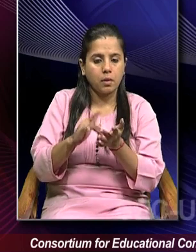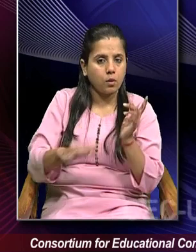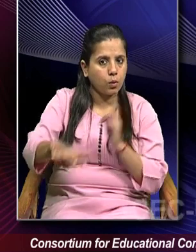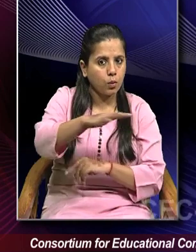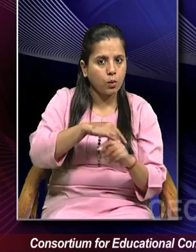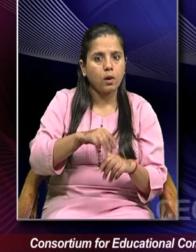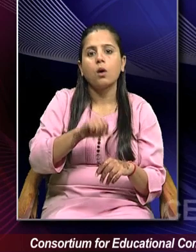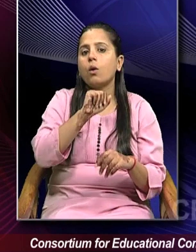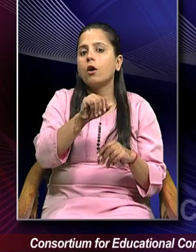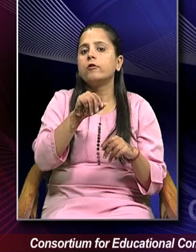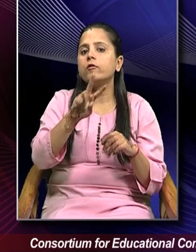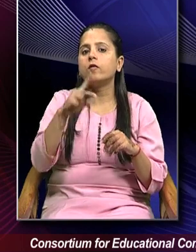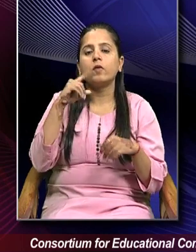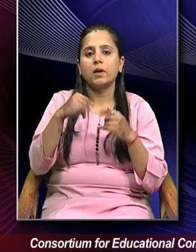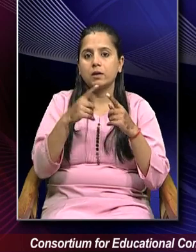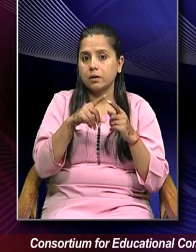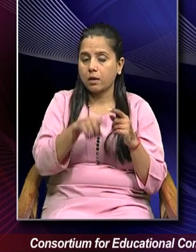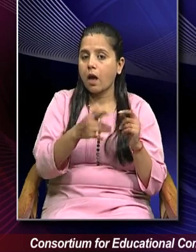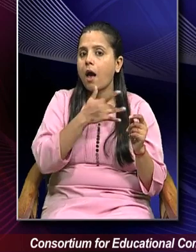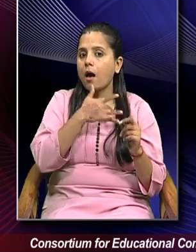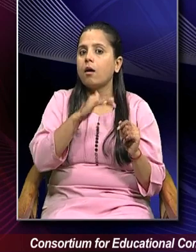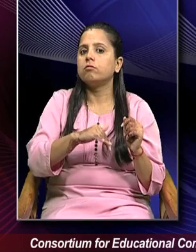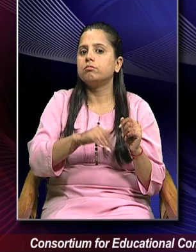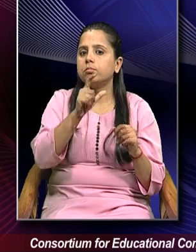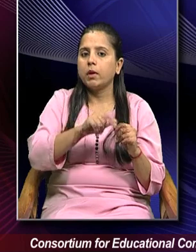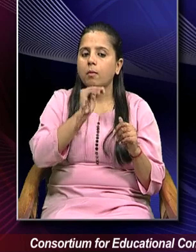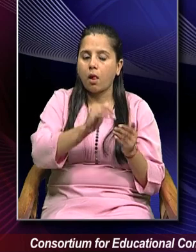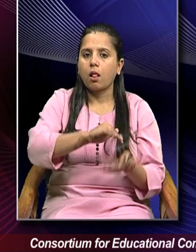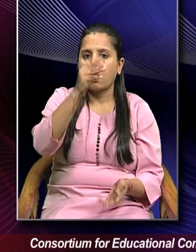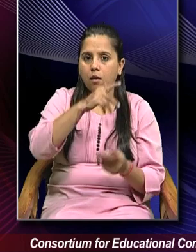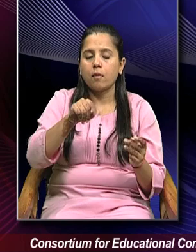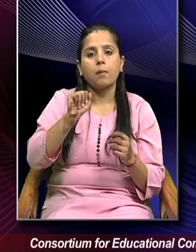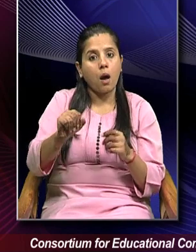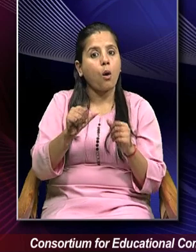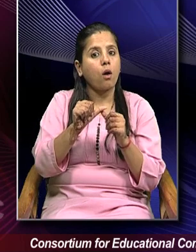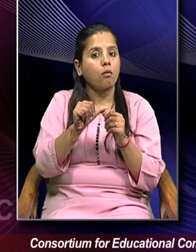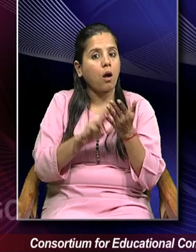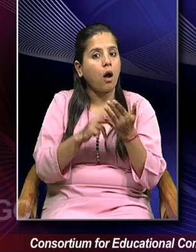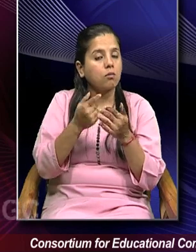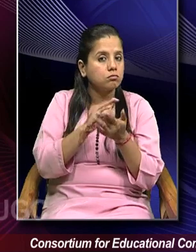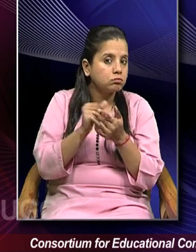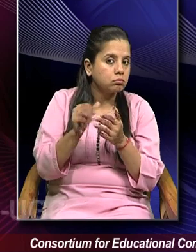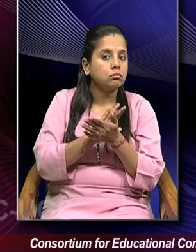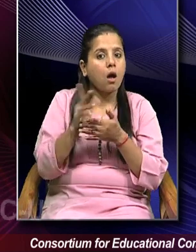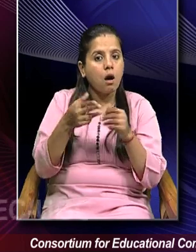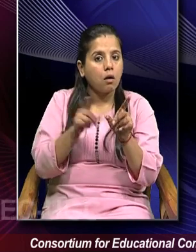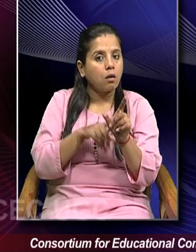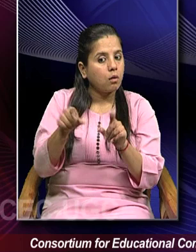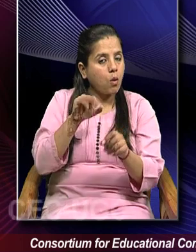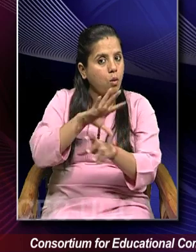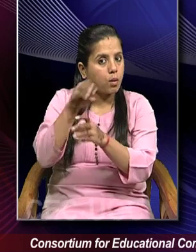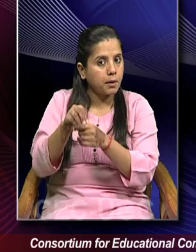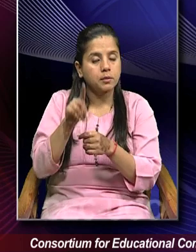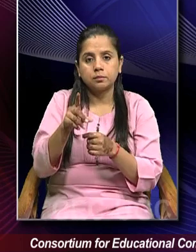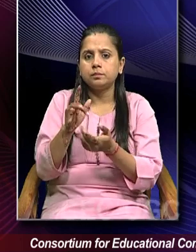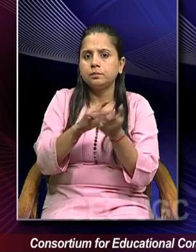of Trieste, which were inhabited by the Italians but were still under domination of Austria-Hungary. As these regions were once a